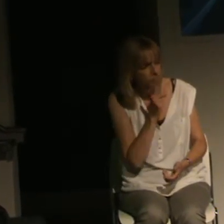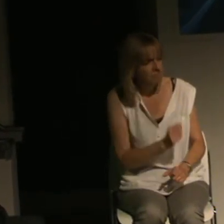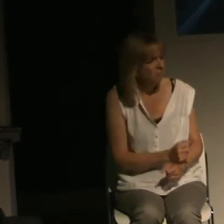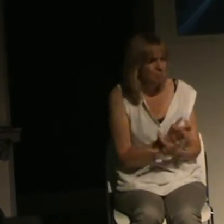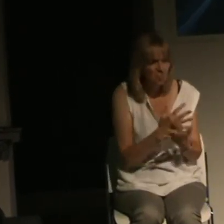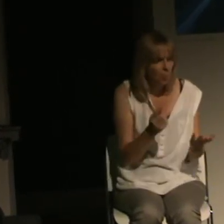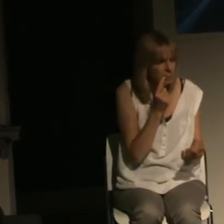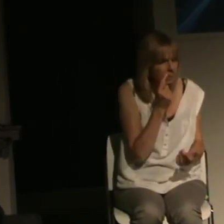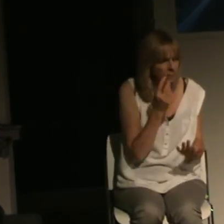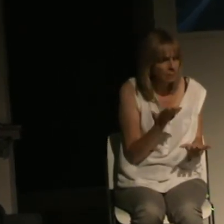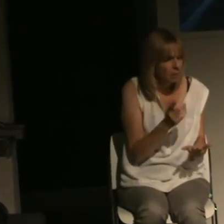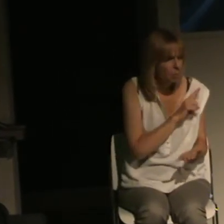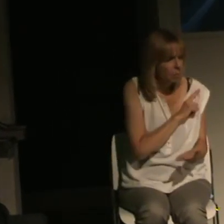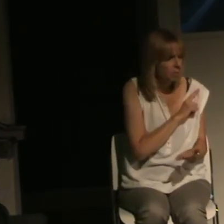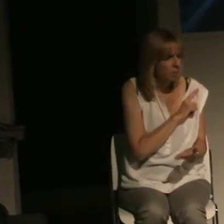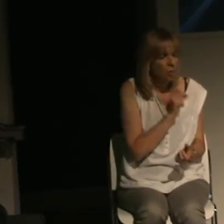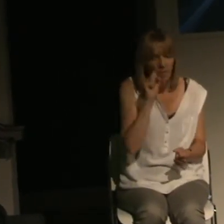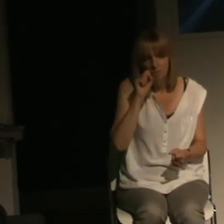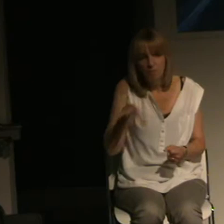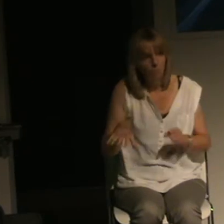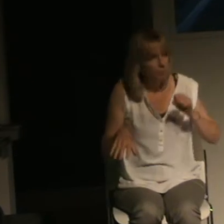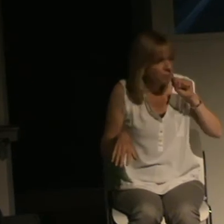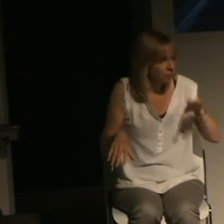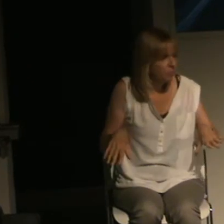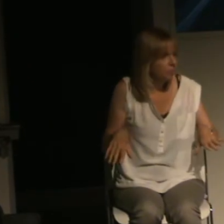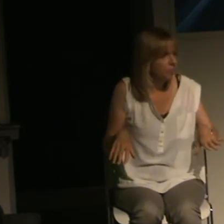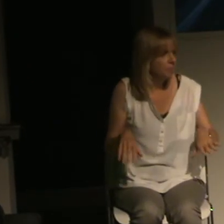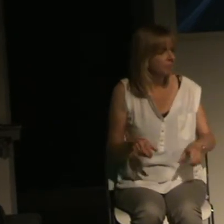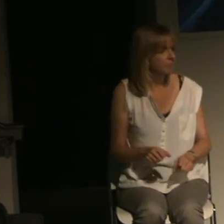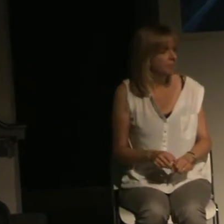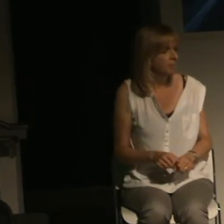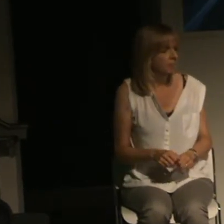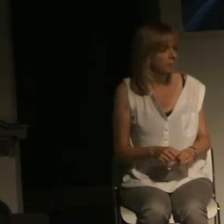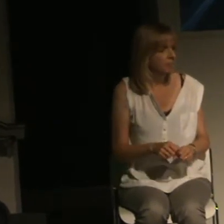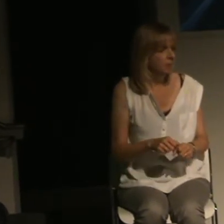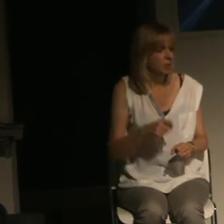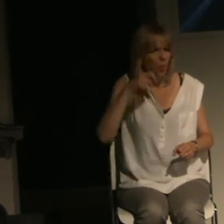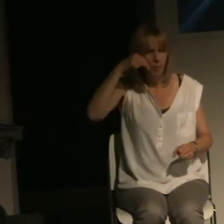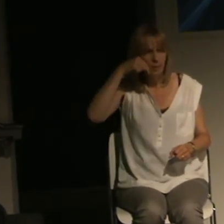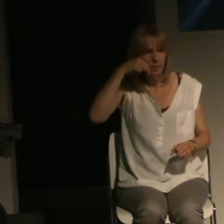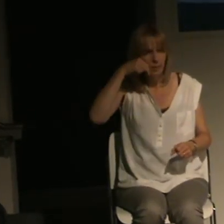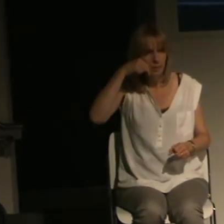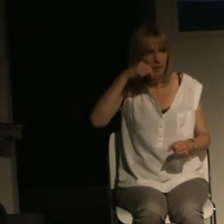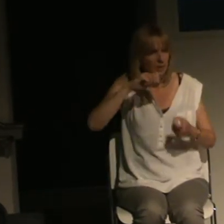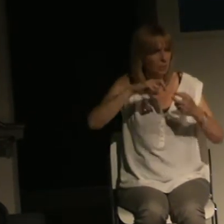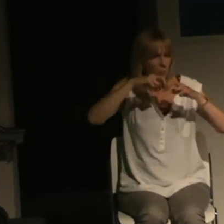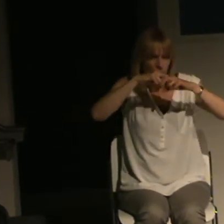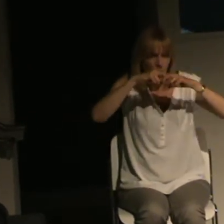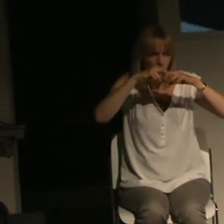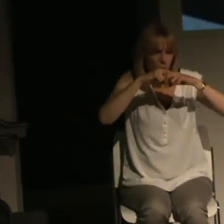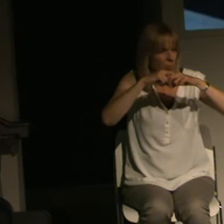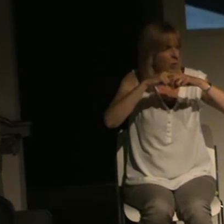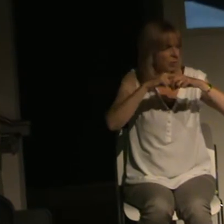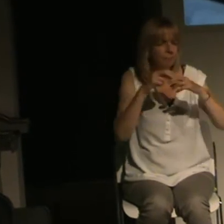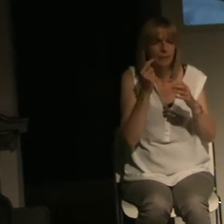that, Lorna? Oh, they've all fallen out. Crocodile tooth sockets are very simple. They're just like a straightforward cylinder, just a